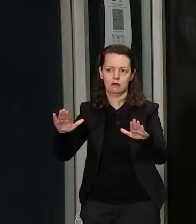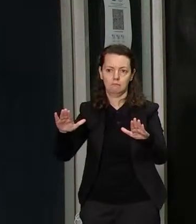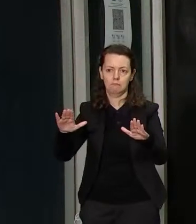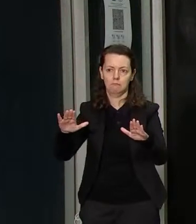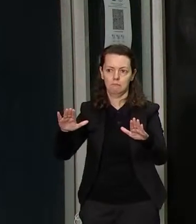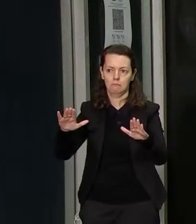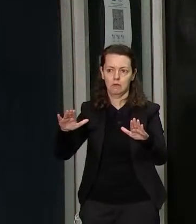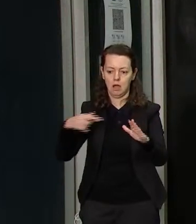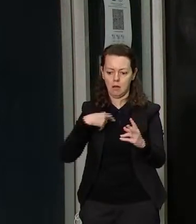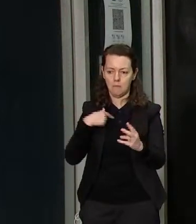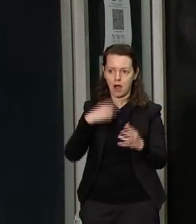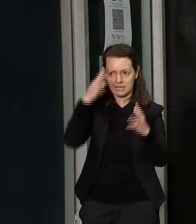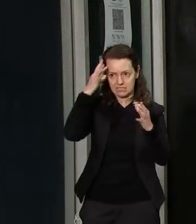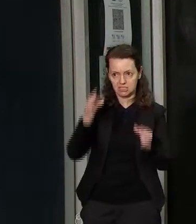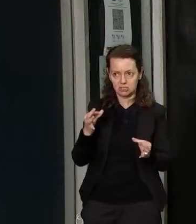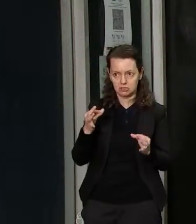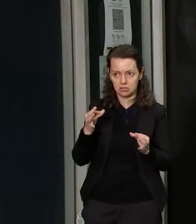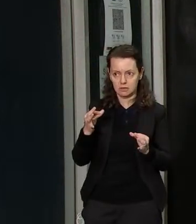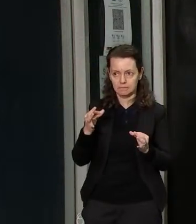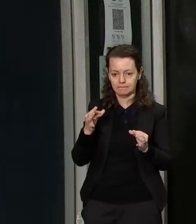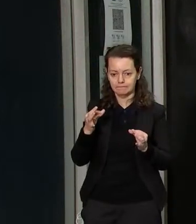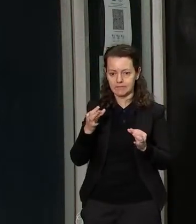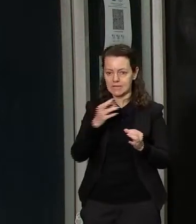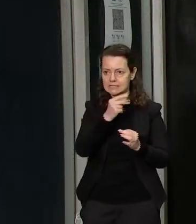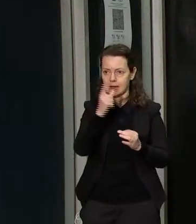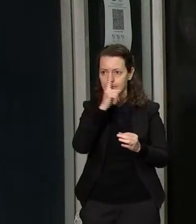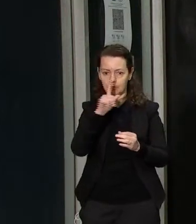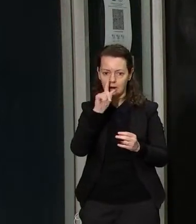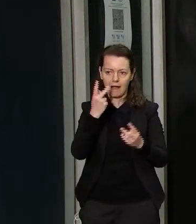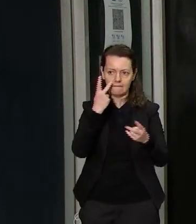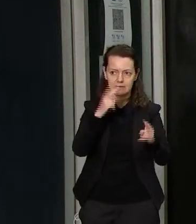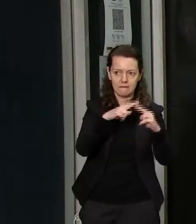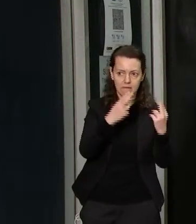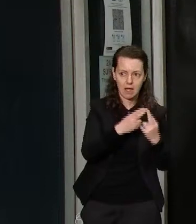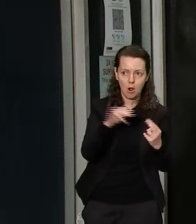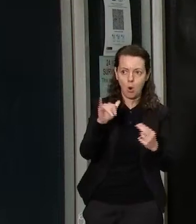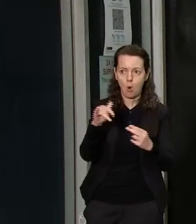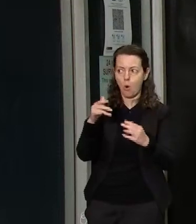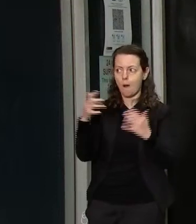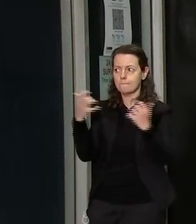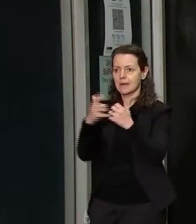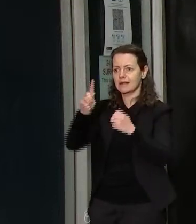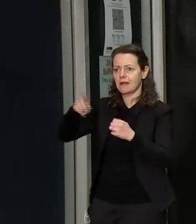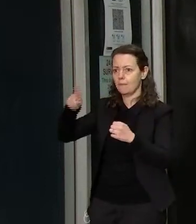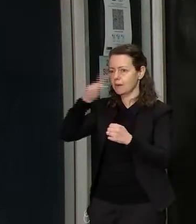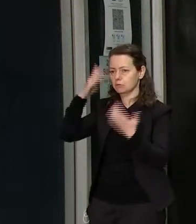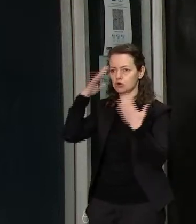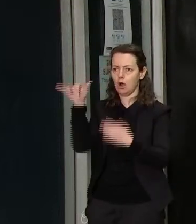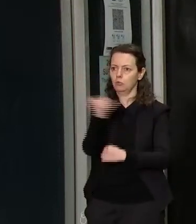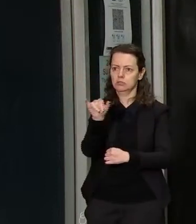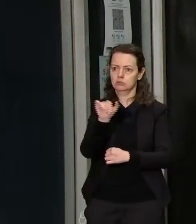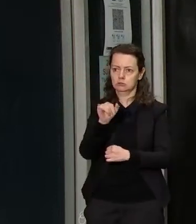public health decision making. And as I say, awful stories with people, and